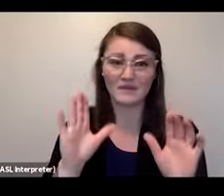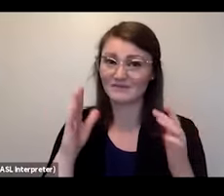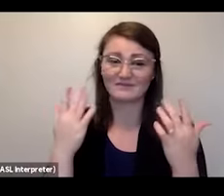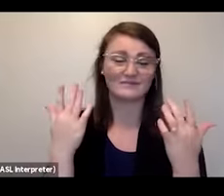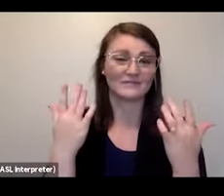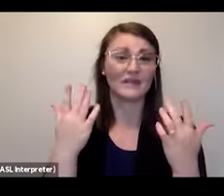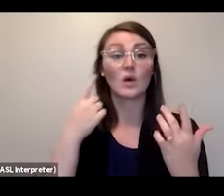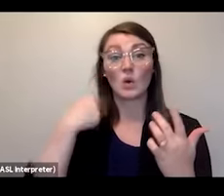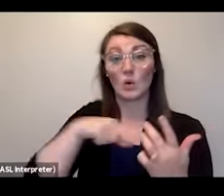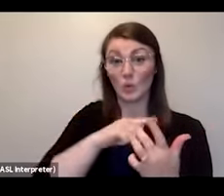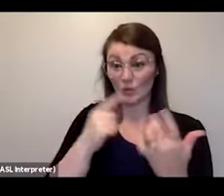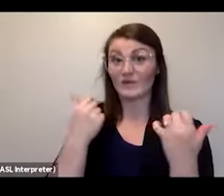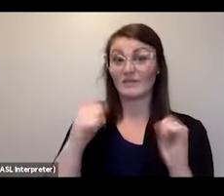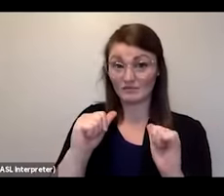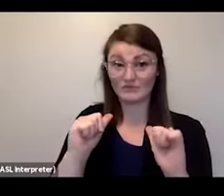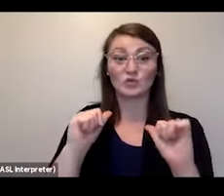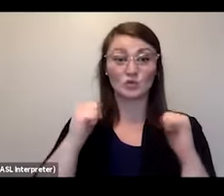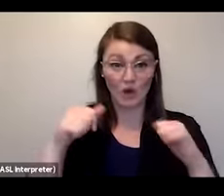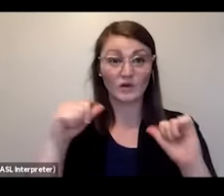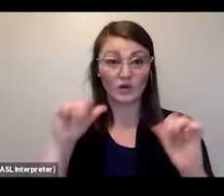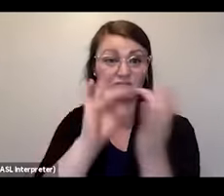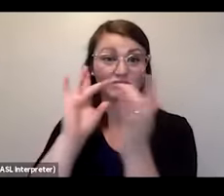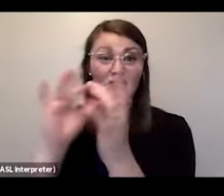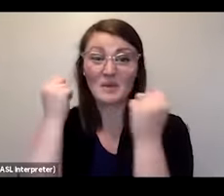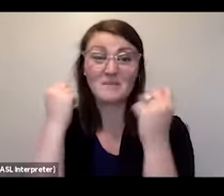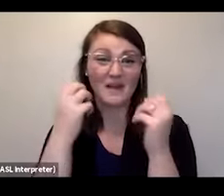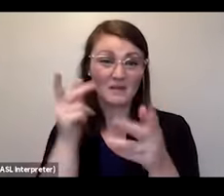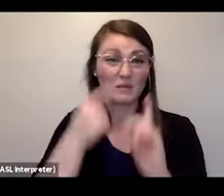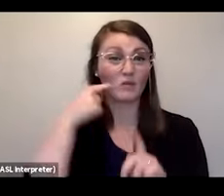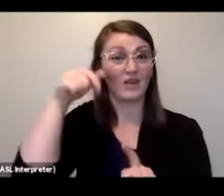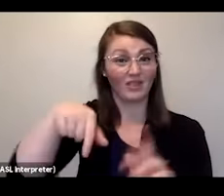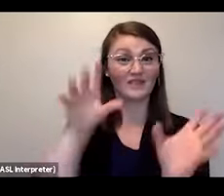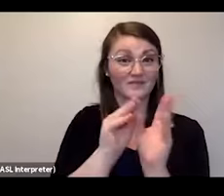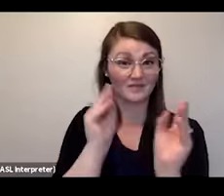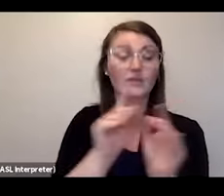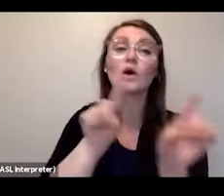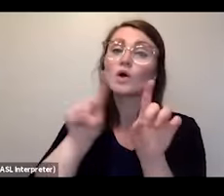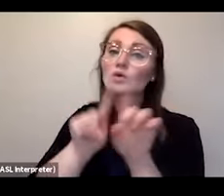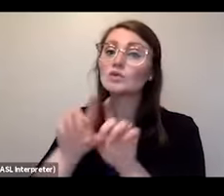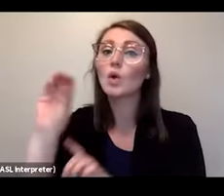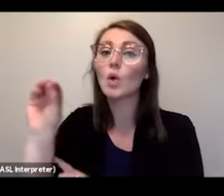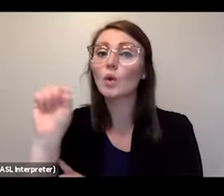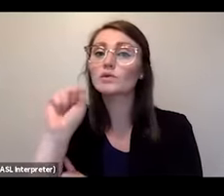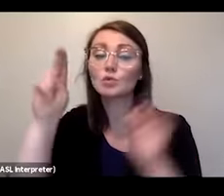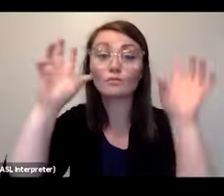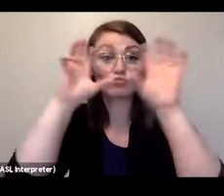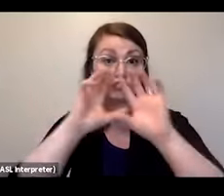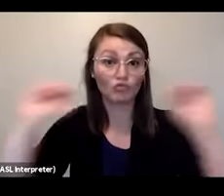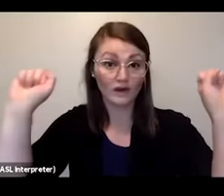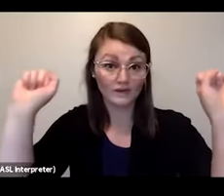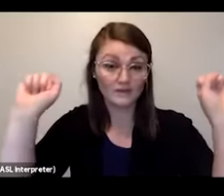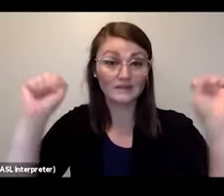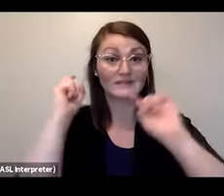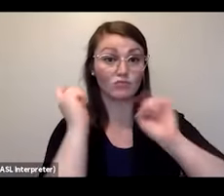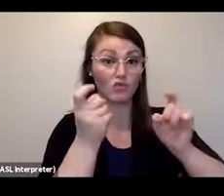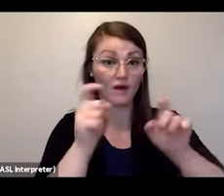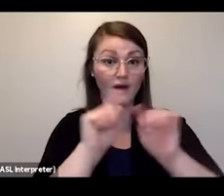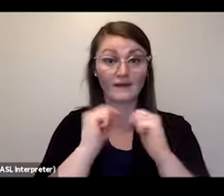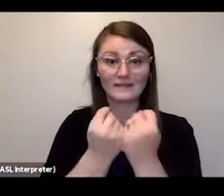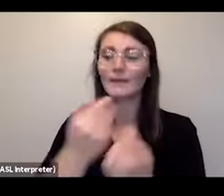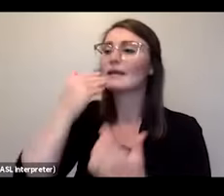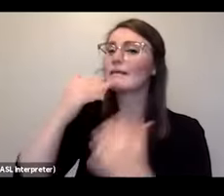able to reach so many of you. I also wish to thank Dr. Michael Drake and the OSU President's Prize team for believing in this initiative and